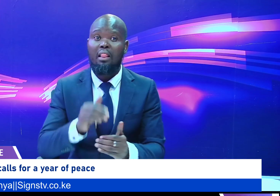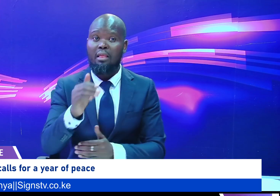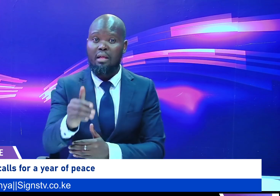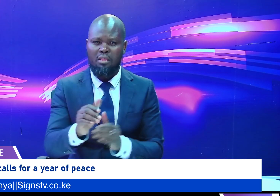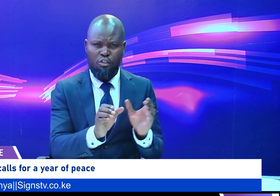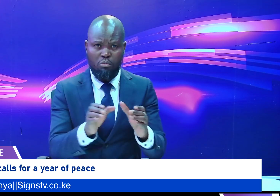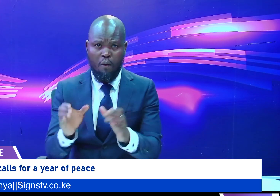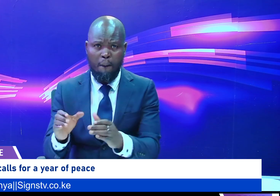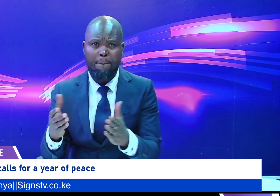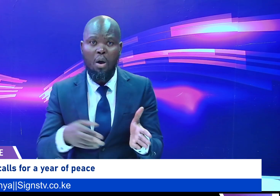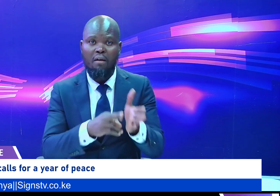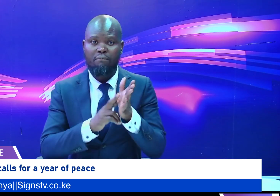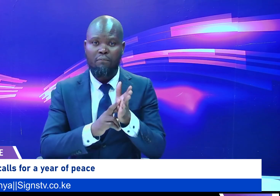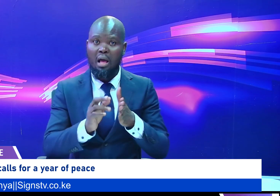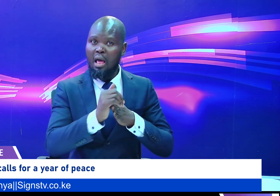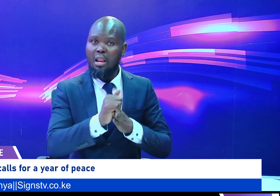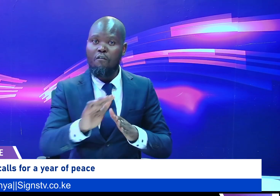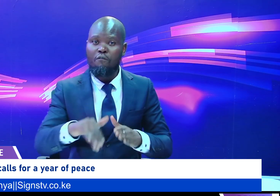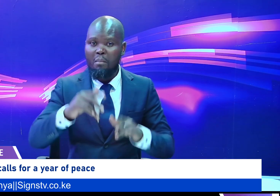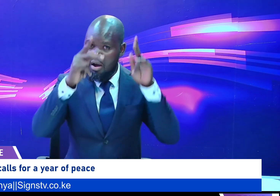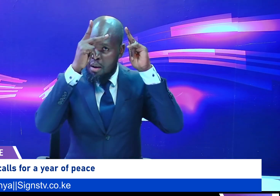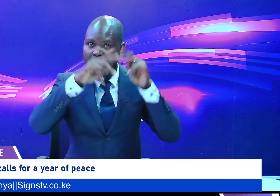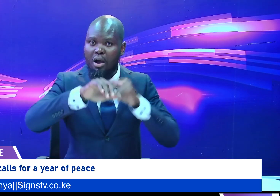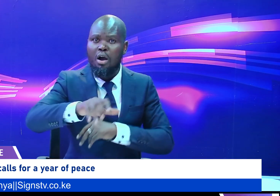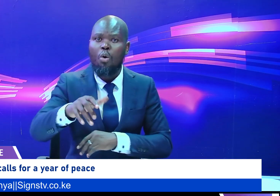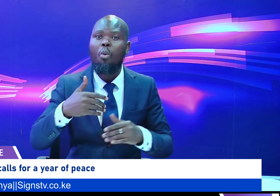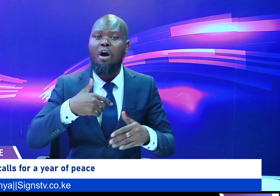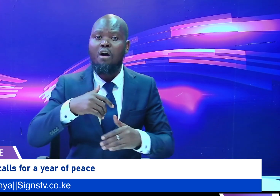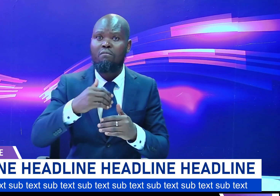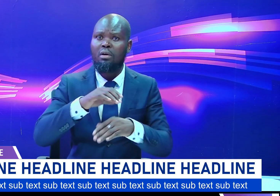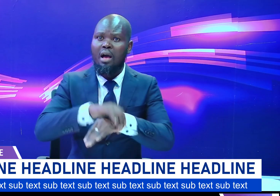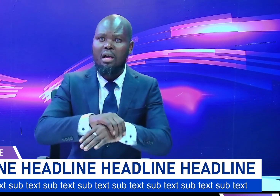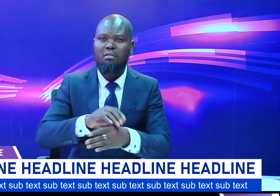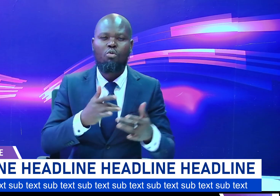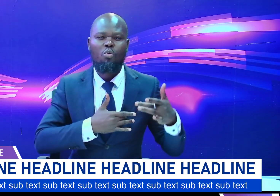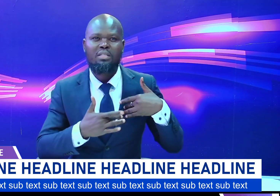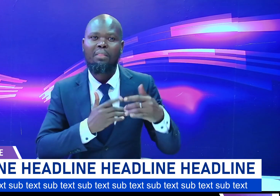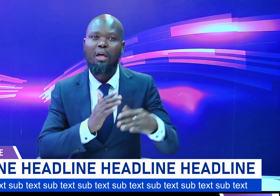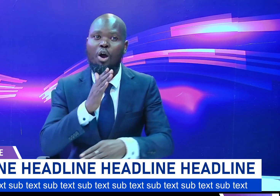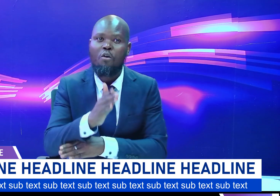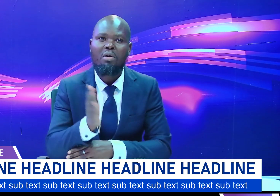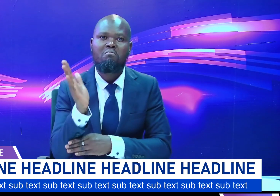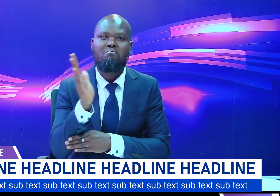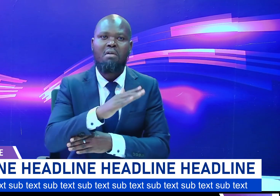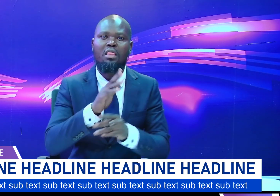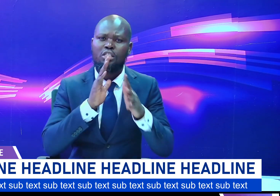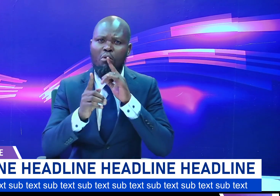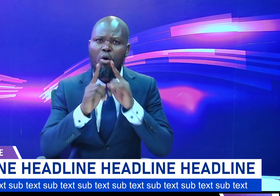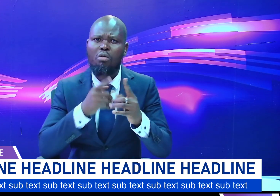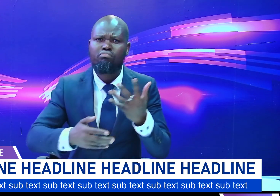And to our next news, a section of religious leaders from Kakamega County have raised concern over referendum